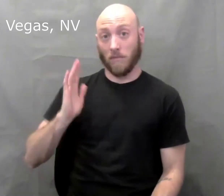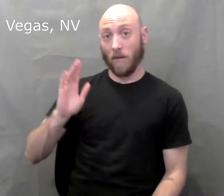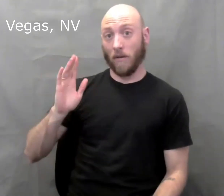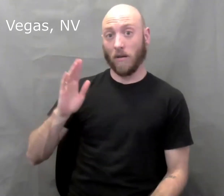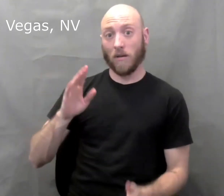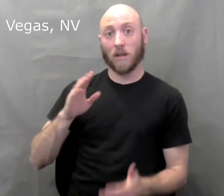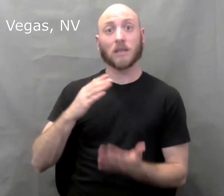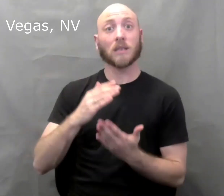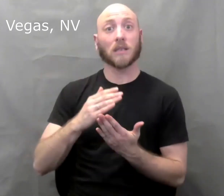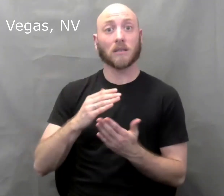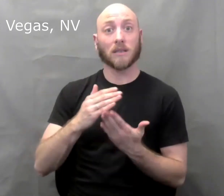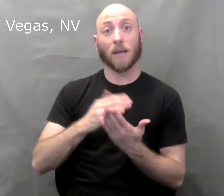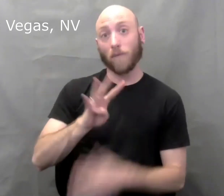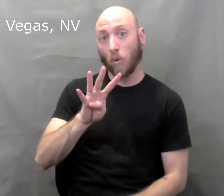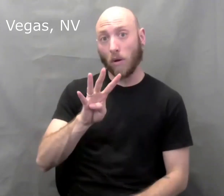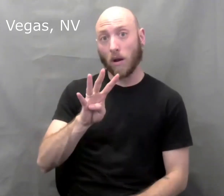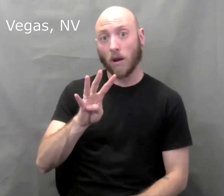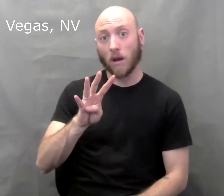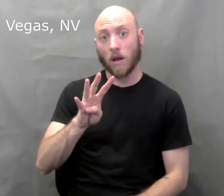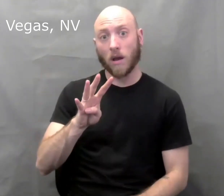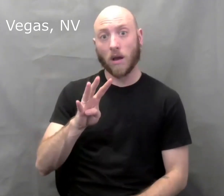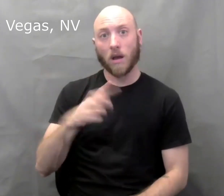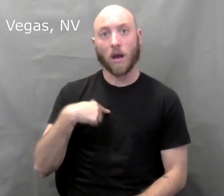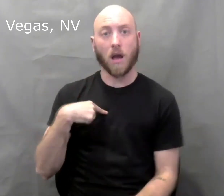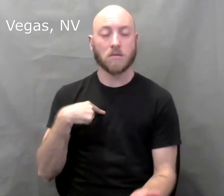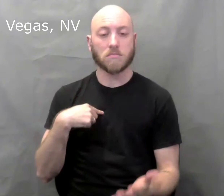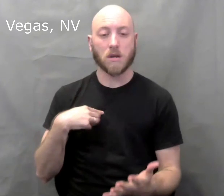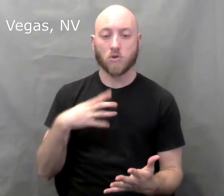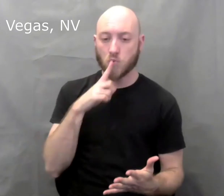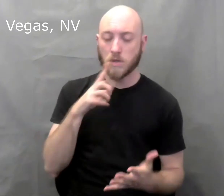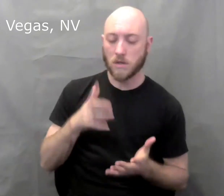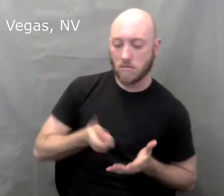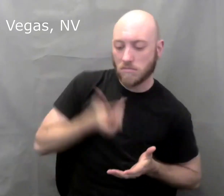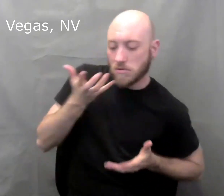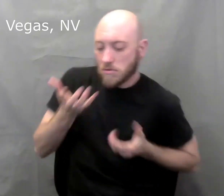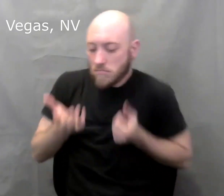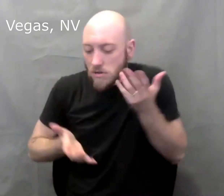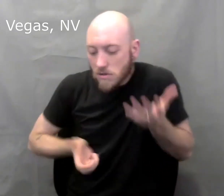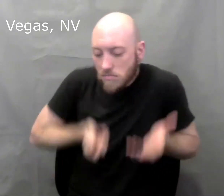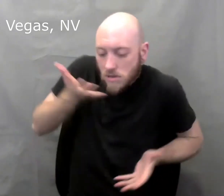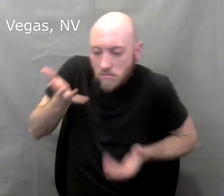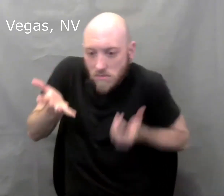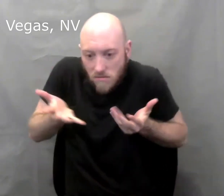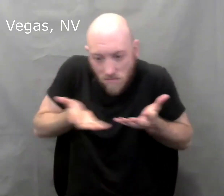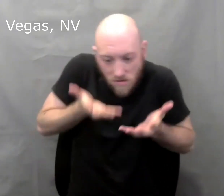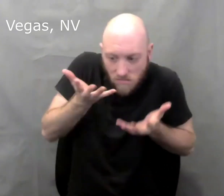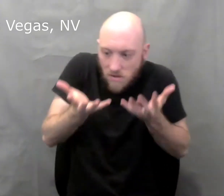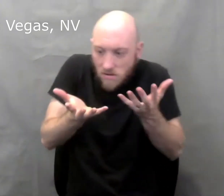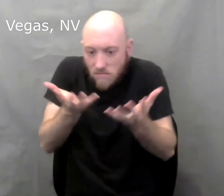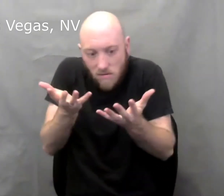weeks very in my feelings, not knowing how to process the things that I needed to talk about, the things that I needed